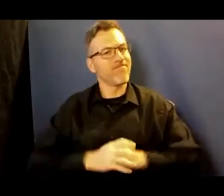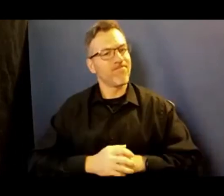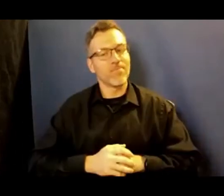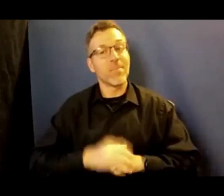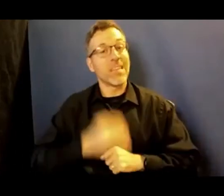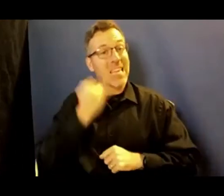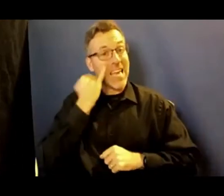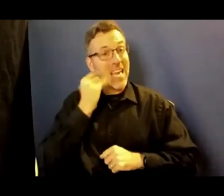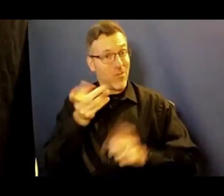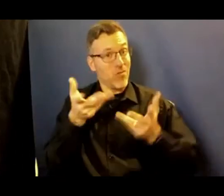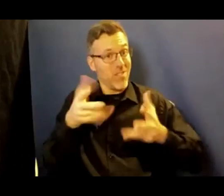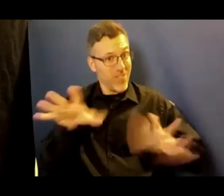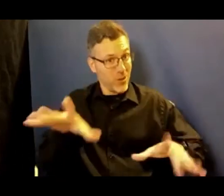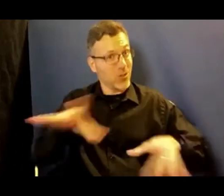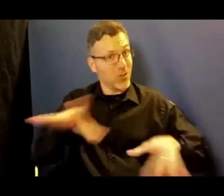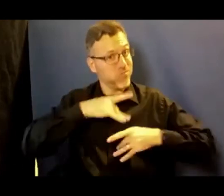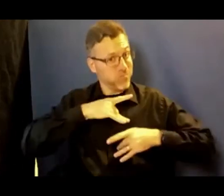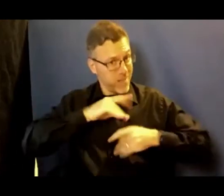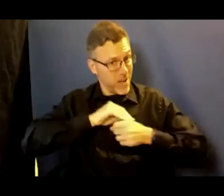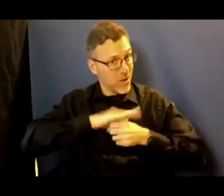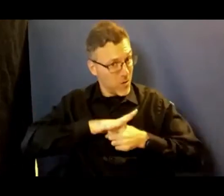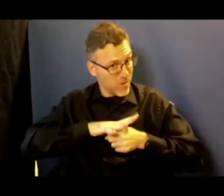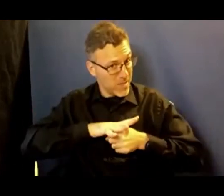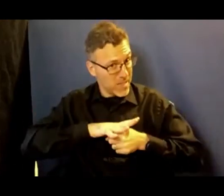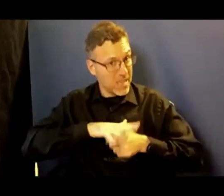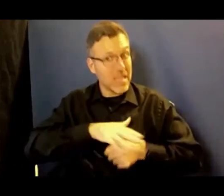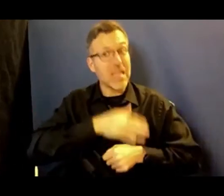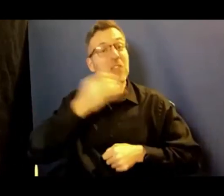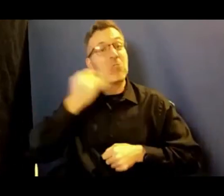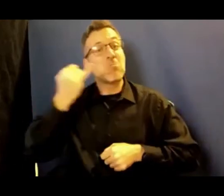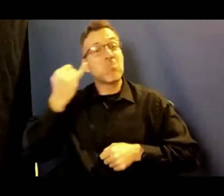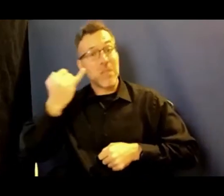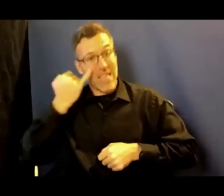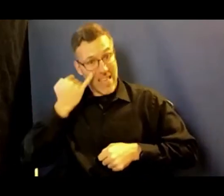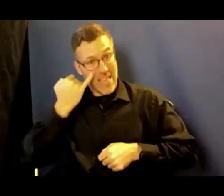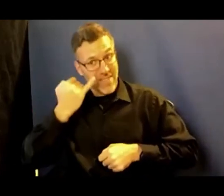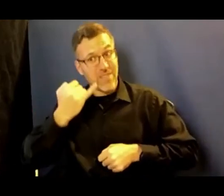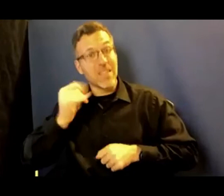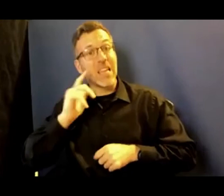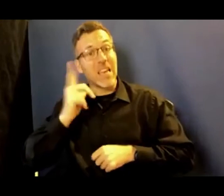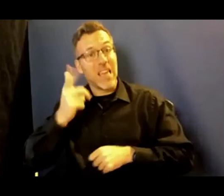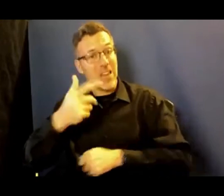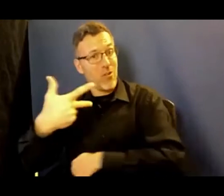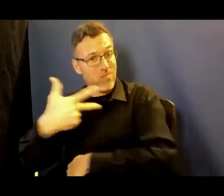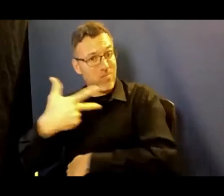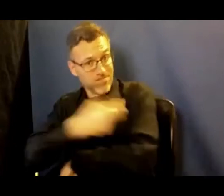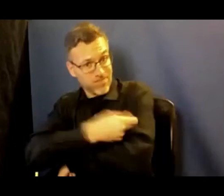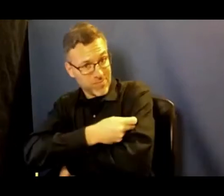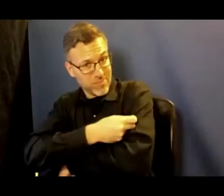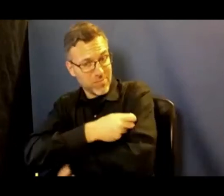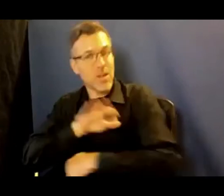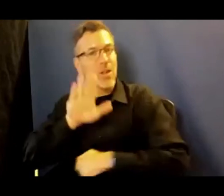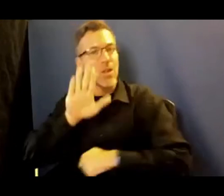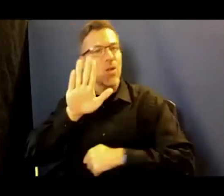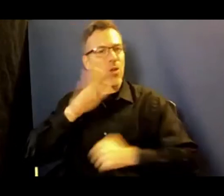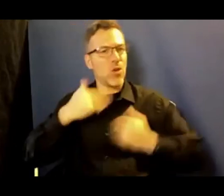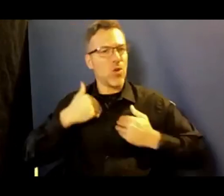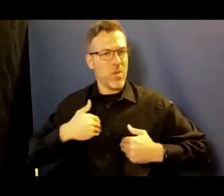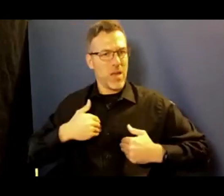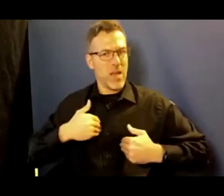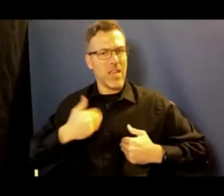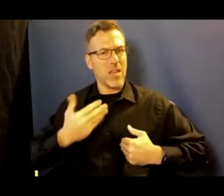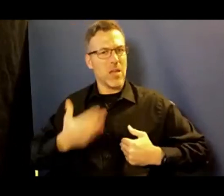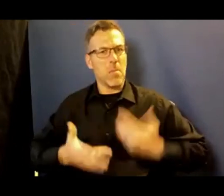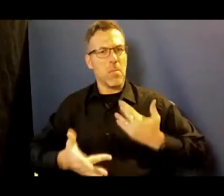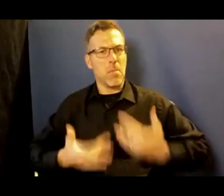COVID before and you do get that shot, you may feel kind of poorly for a couple of days because your immune system has learned just enough to kind of really rev